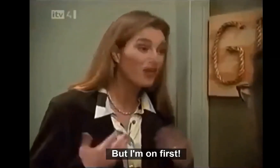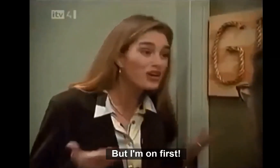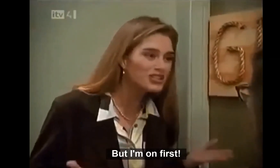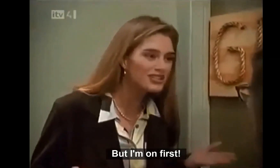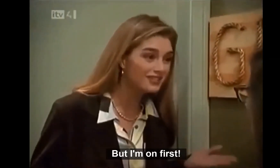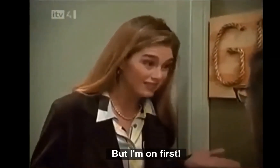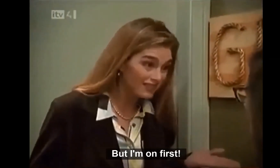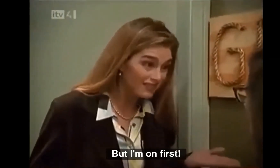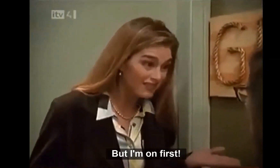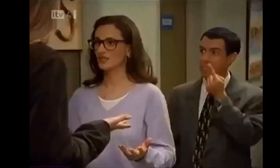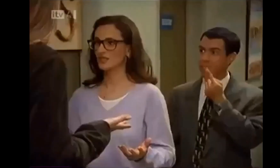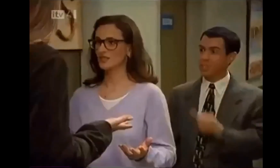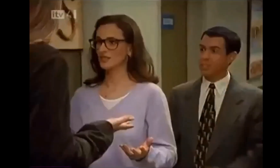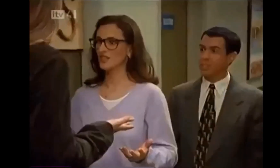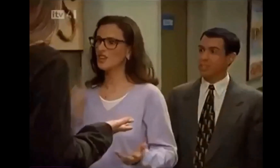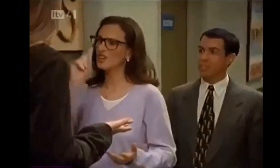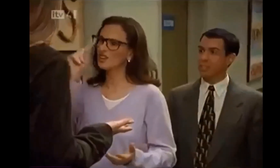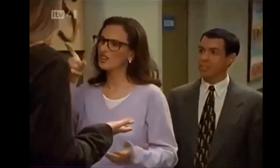on first.